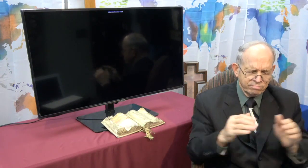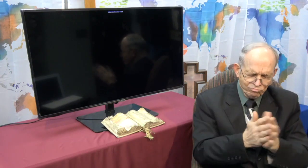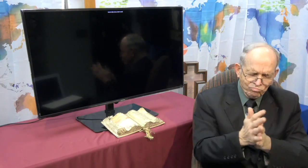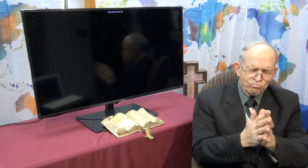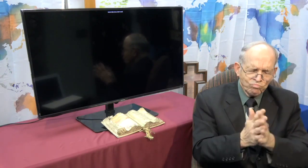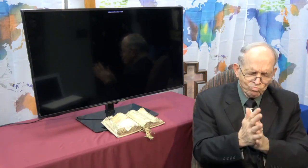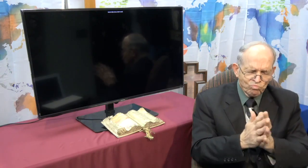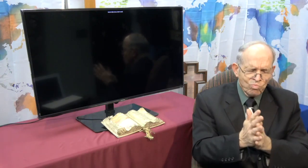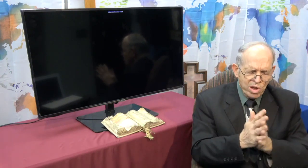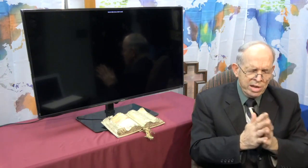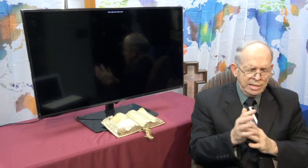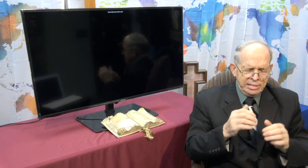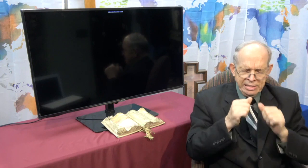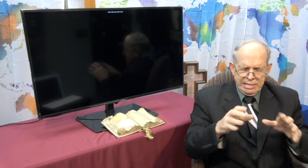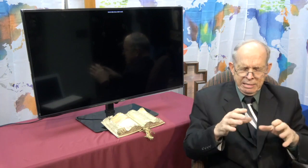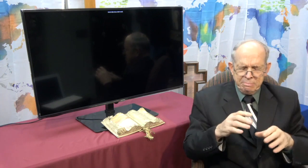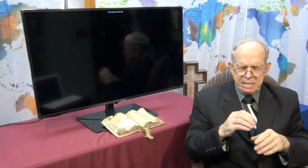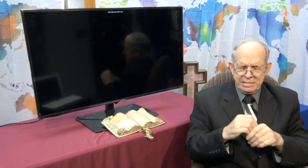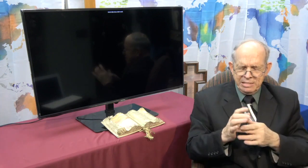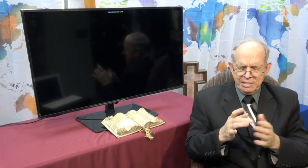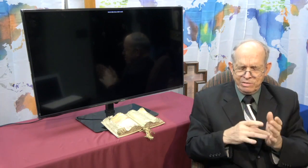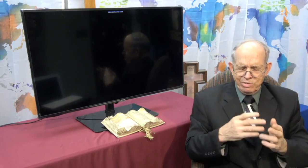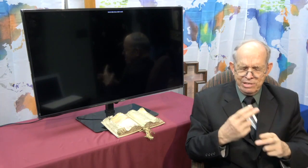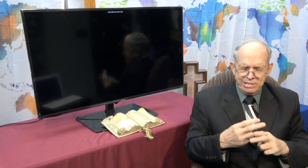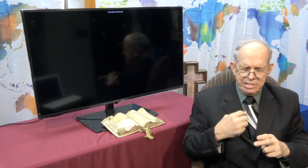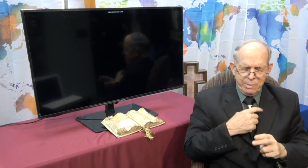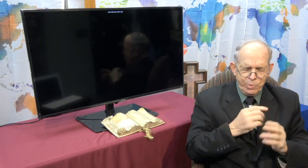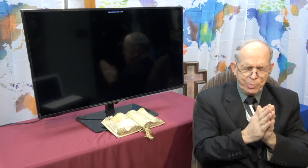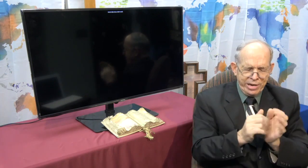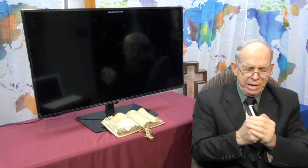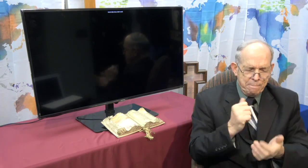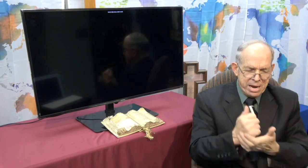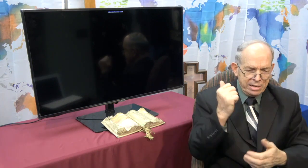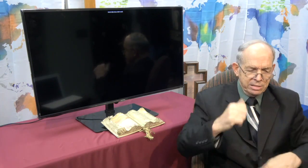Blessed in Jesus' name we pray. Amen.